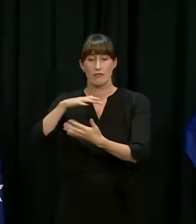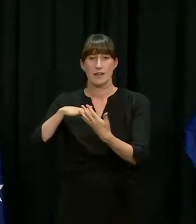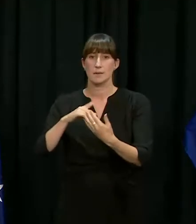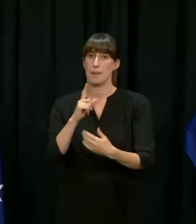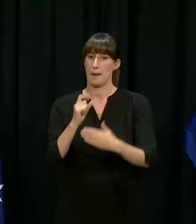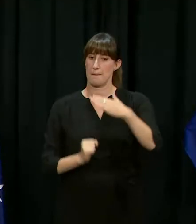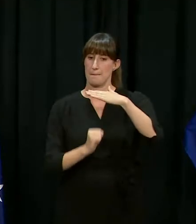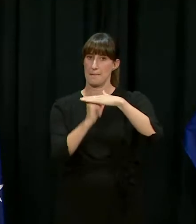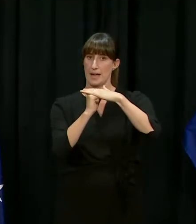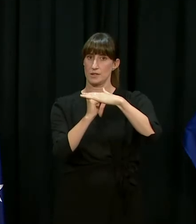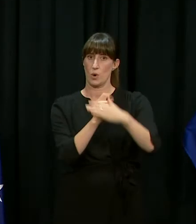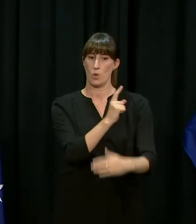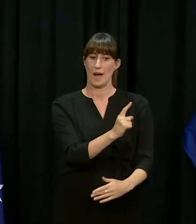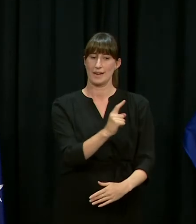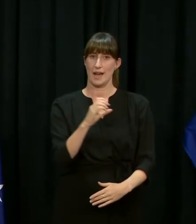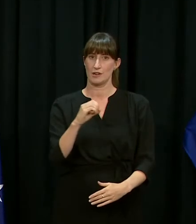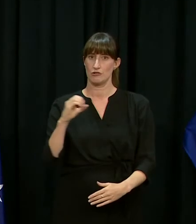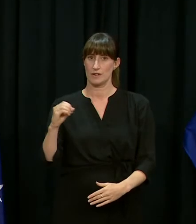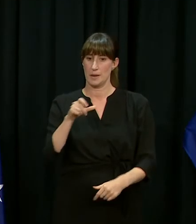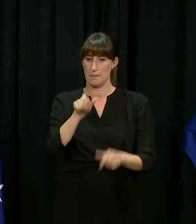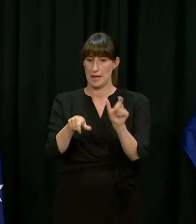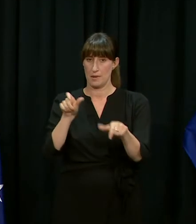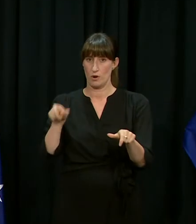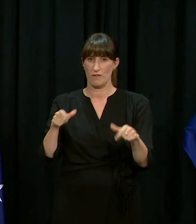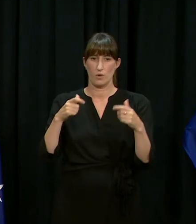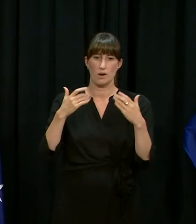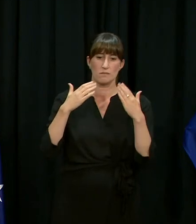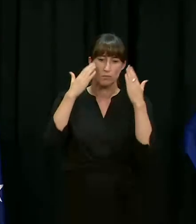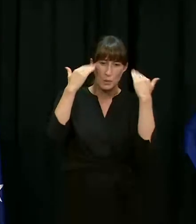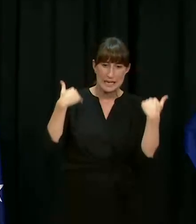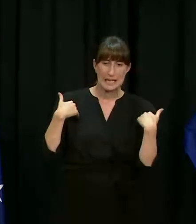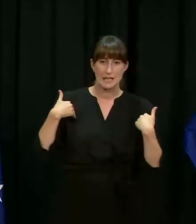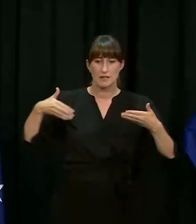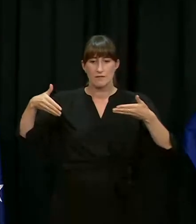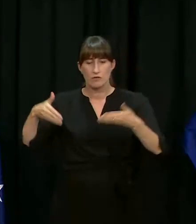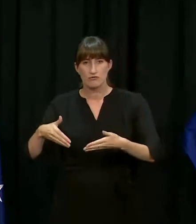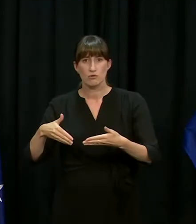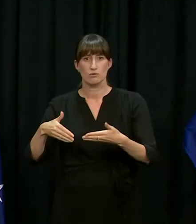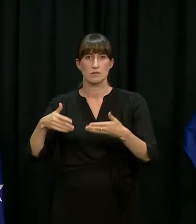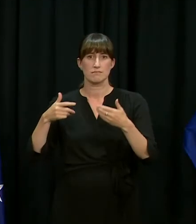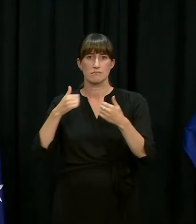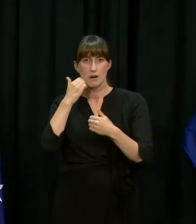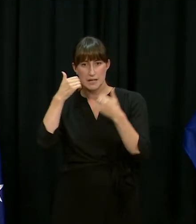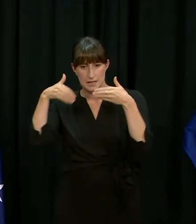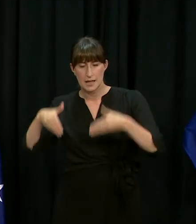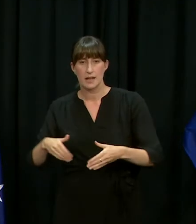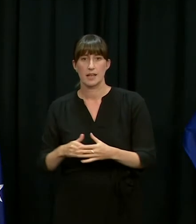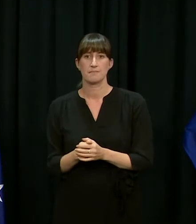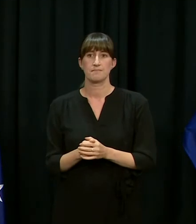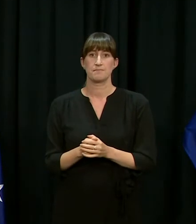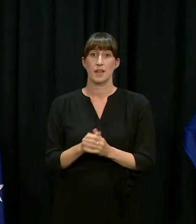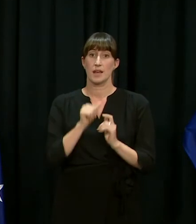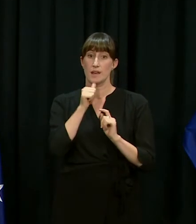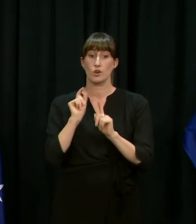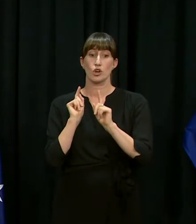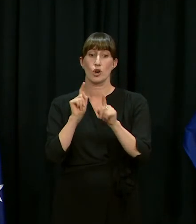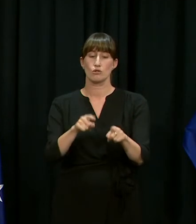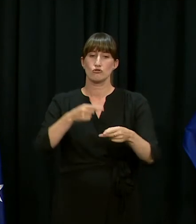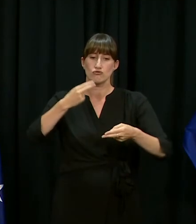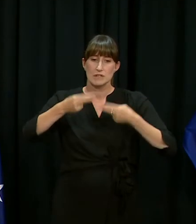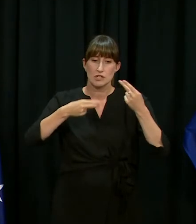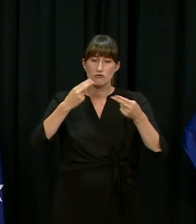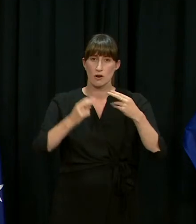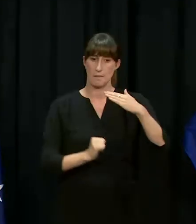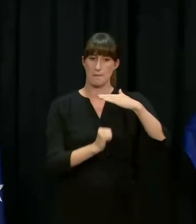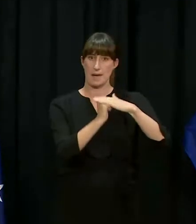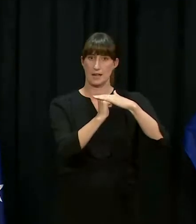church services. Businesses can reopen, but must follow public health rules, including physical distancing, record keeping, and the usual